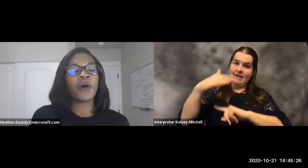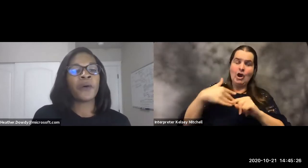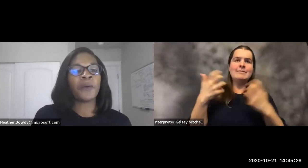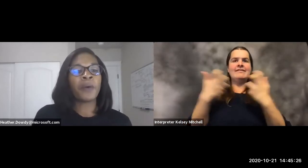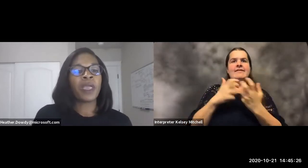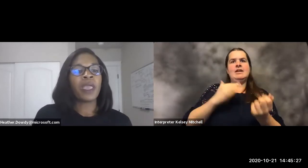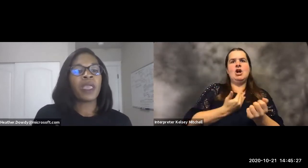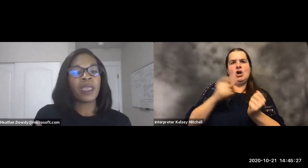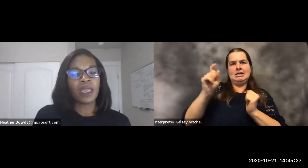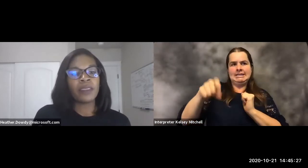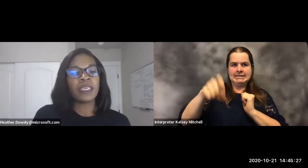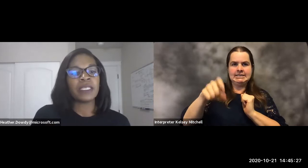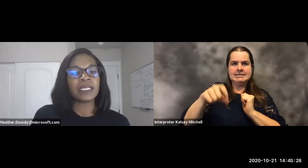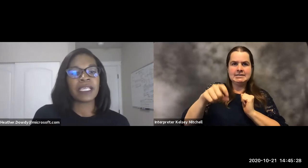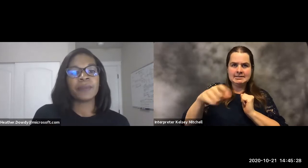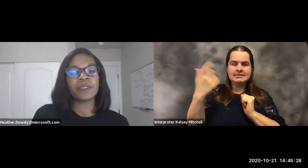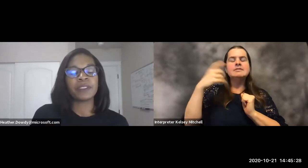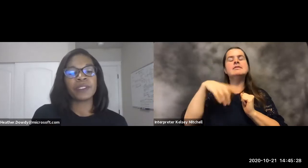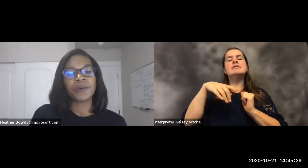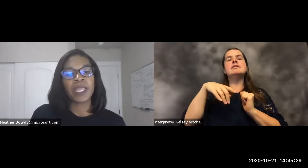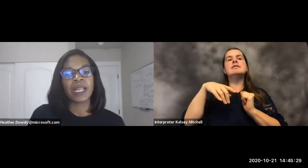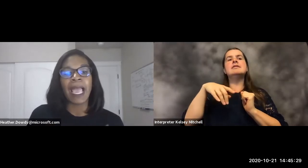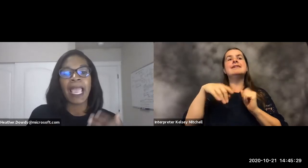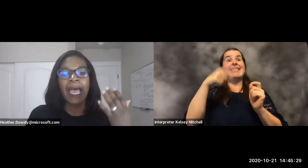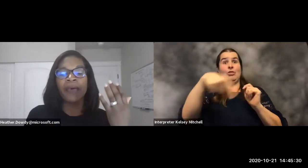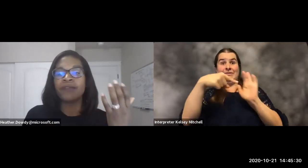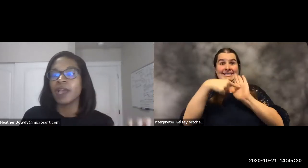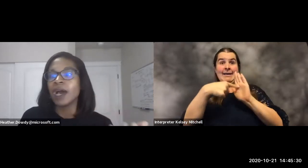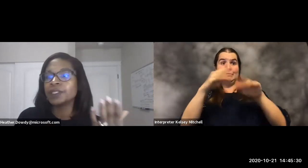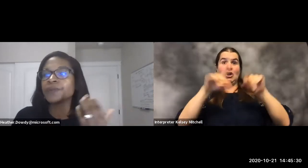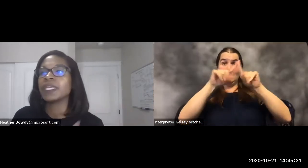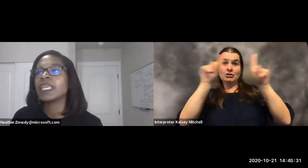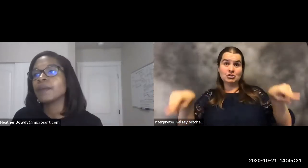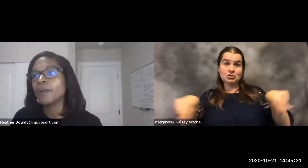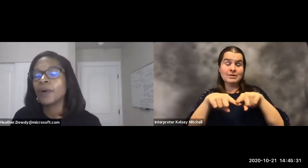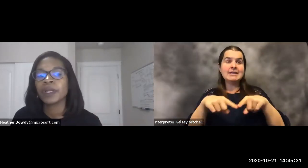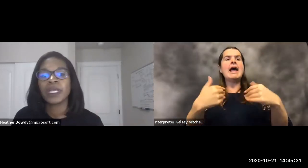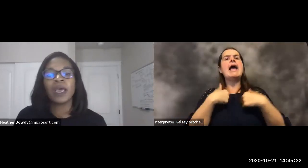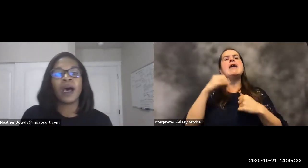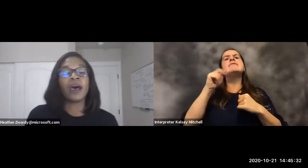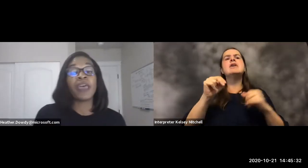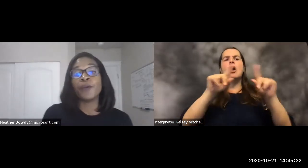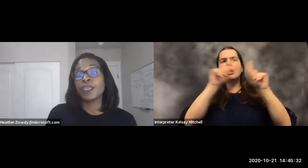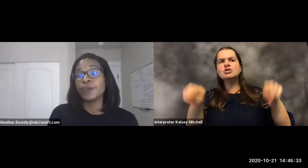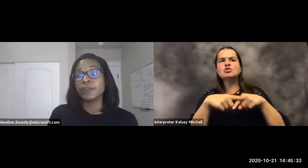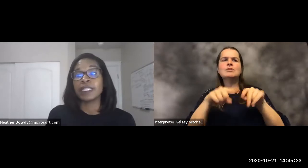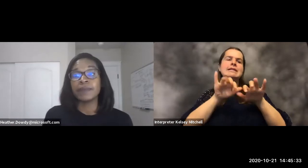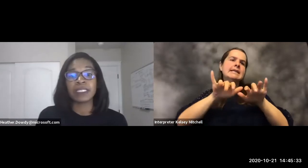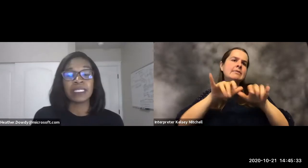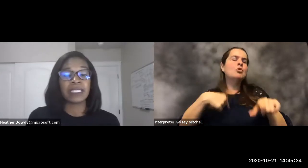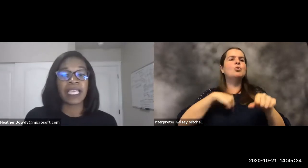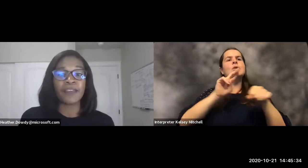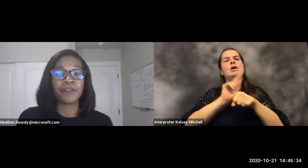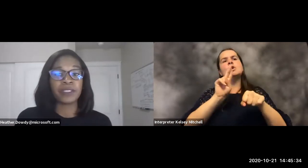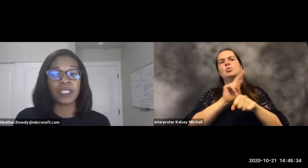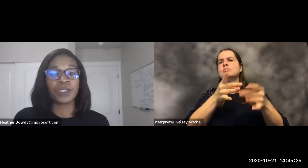And so in these examples on the screen, I have the on-screen keyboard that we use